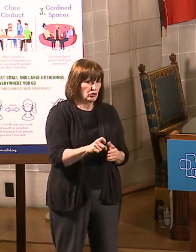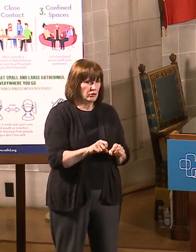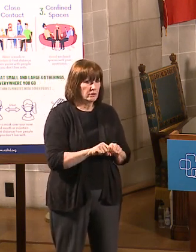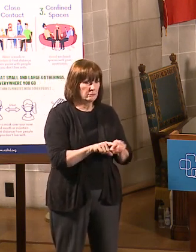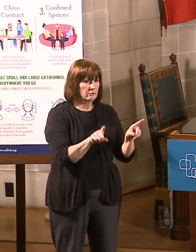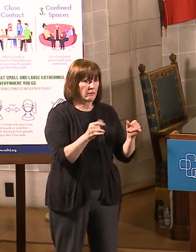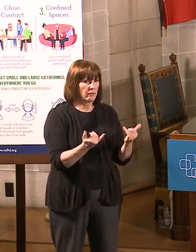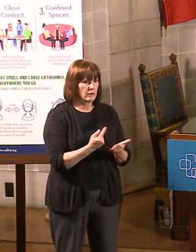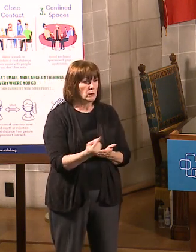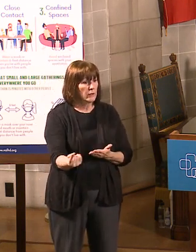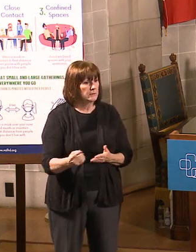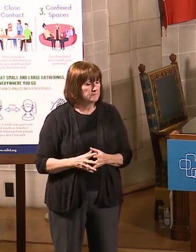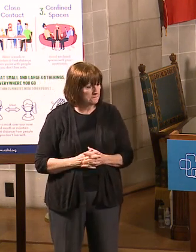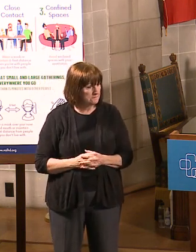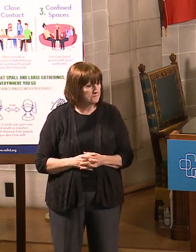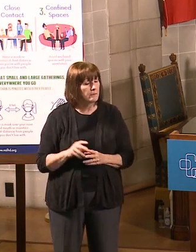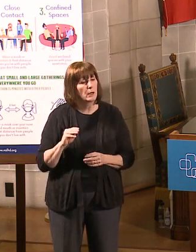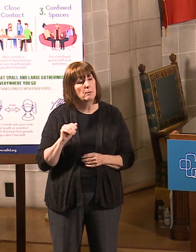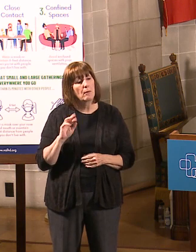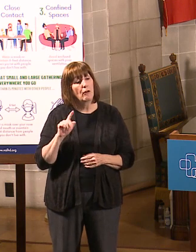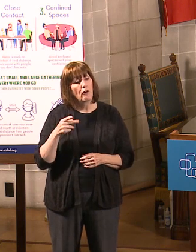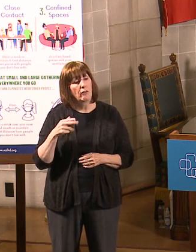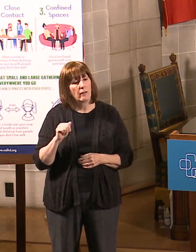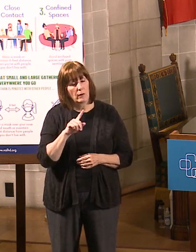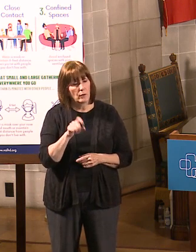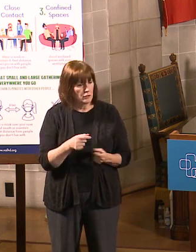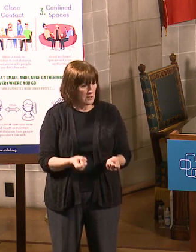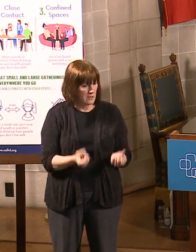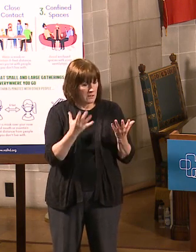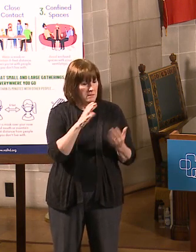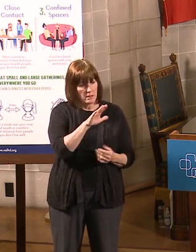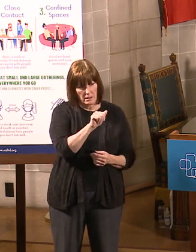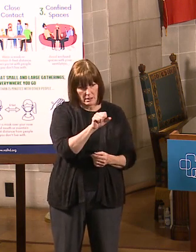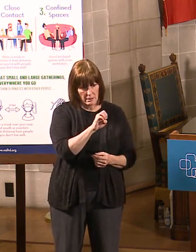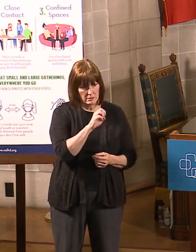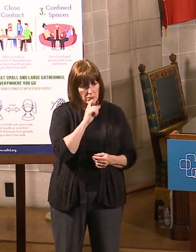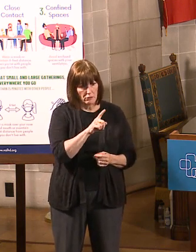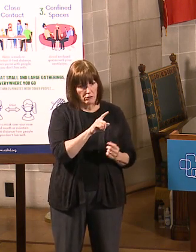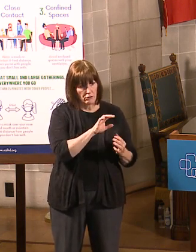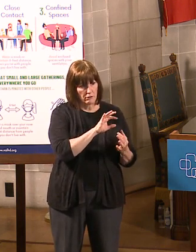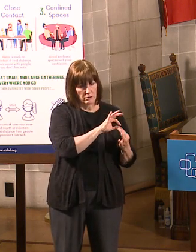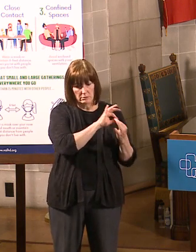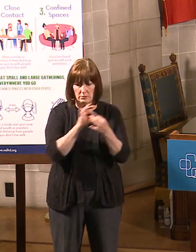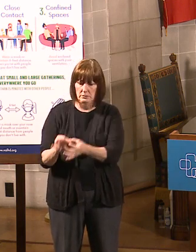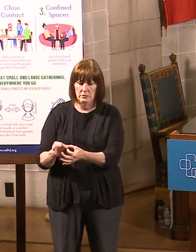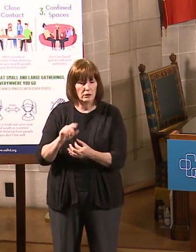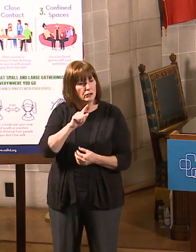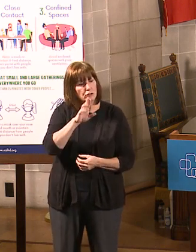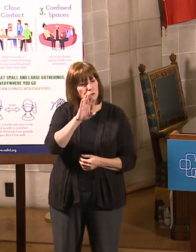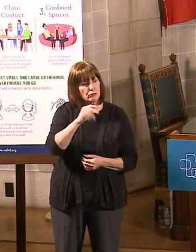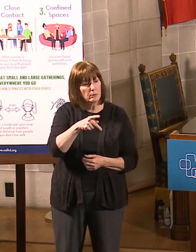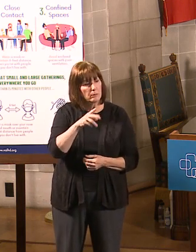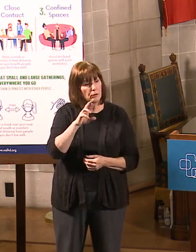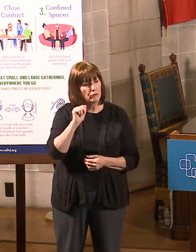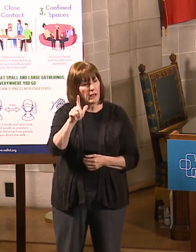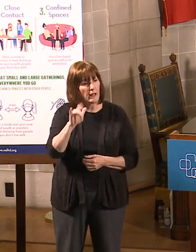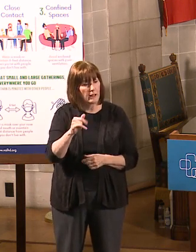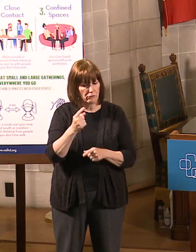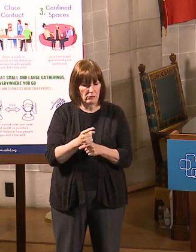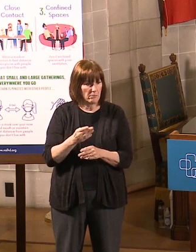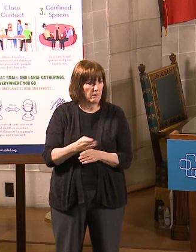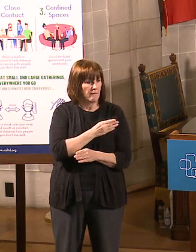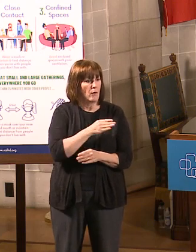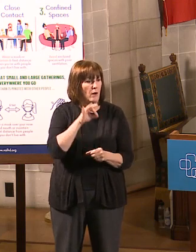week. Martha has a question. How many cases have been traced to the Trump rally just before Election Day?